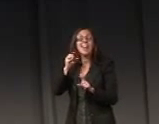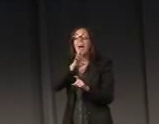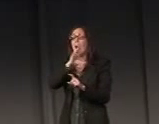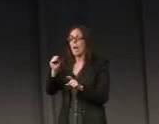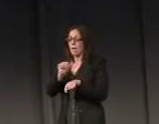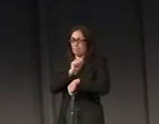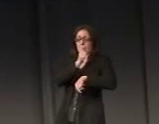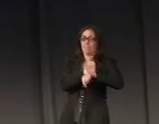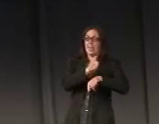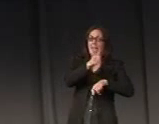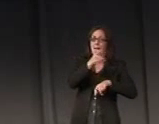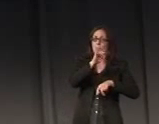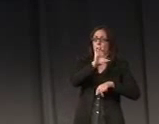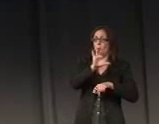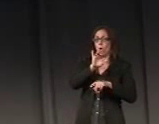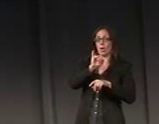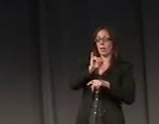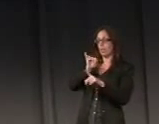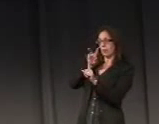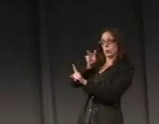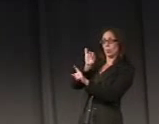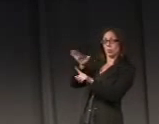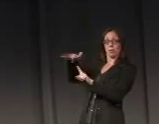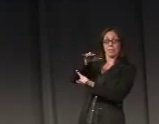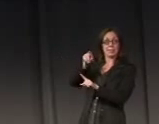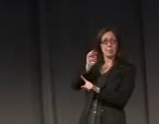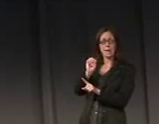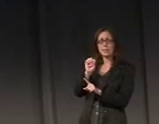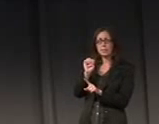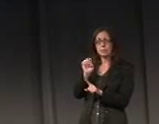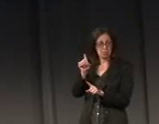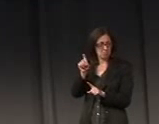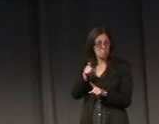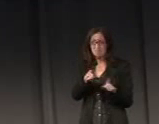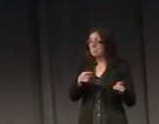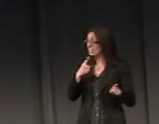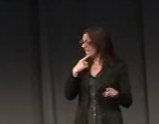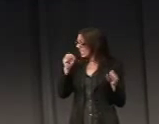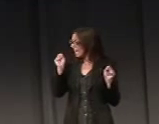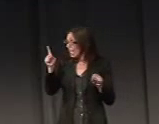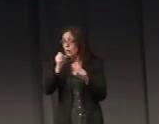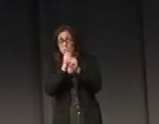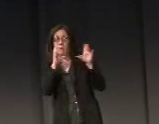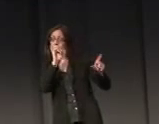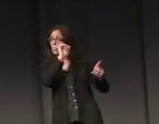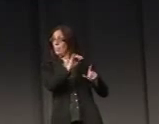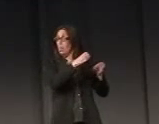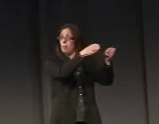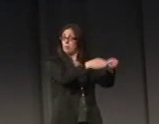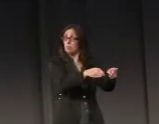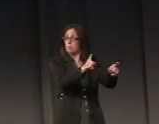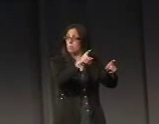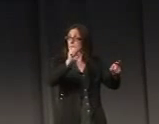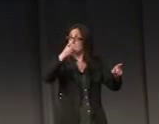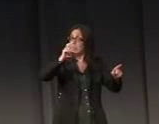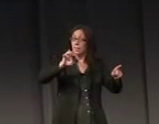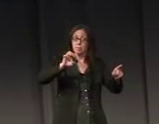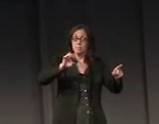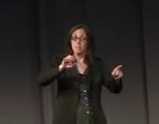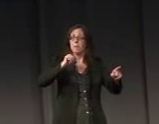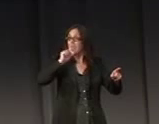space. Can we imagine 4-dimensional space, Poincaré inquired? And he's quick to respond that, yes, indeed, we can.